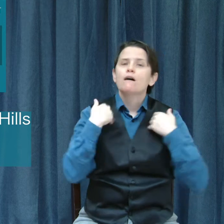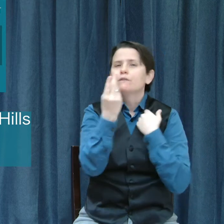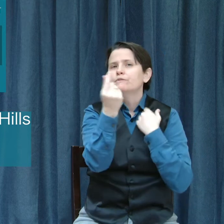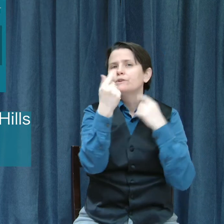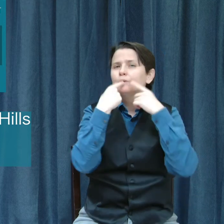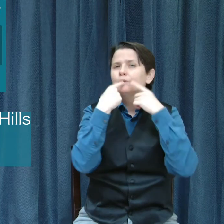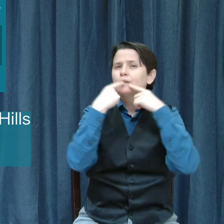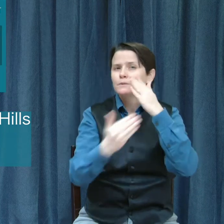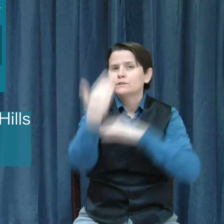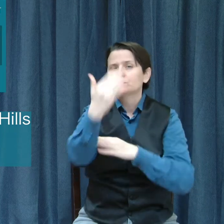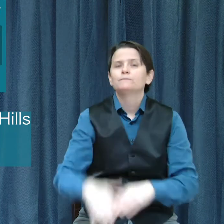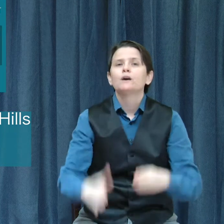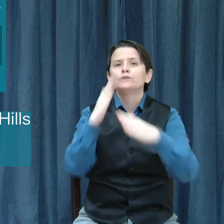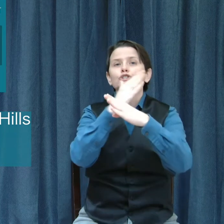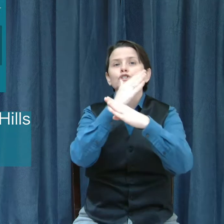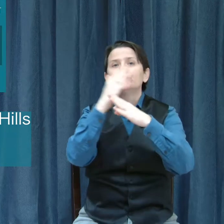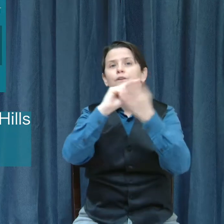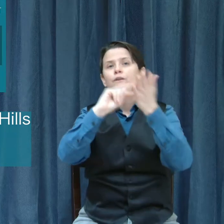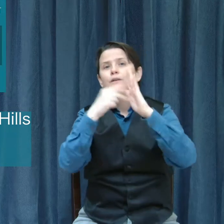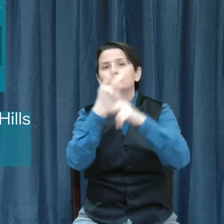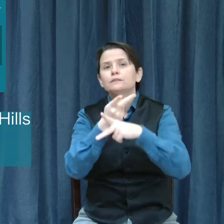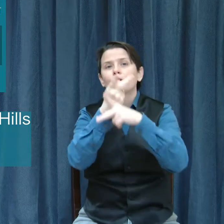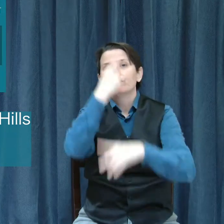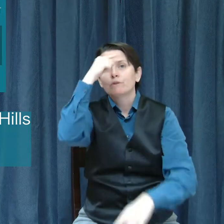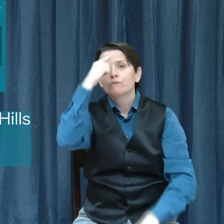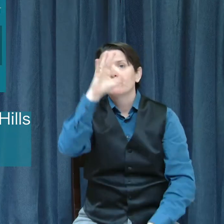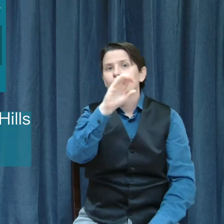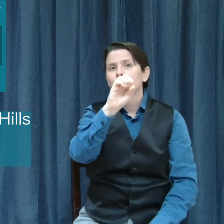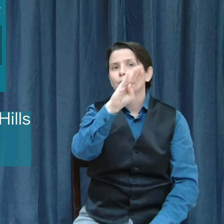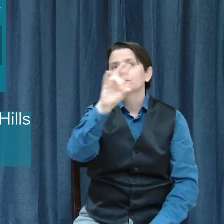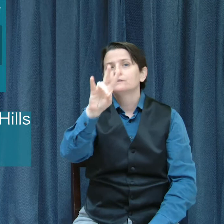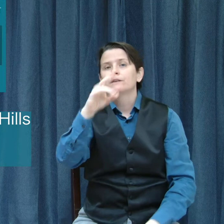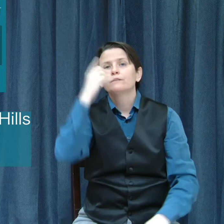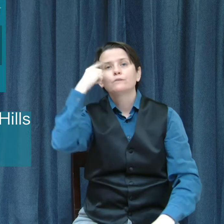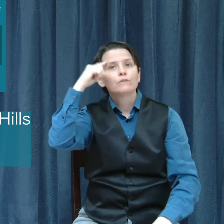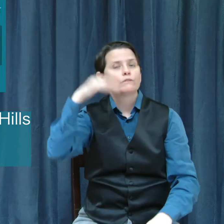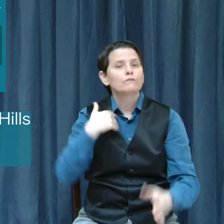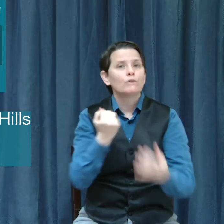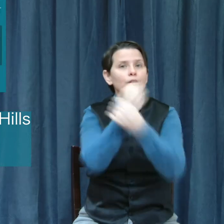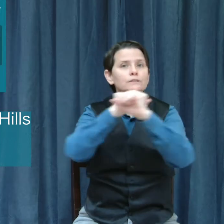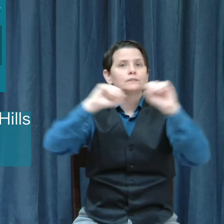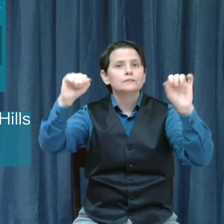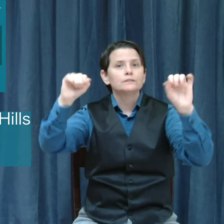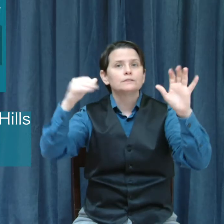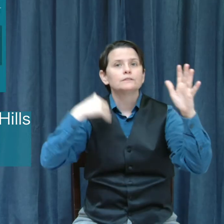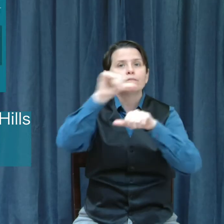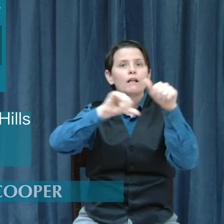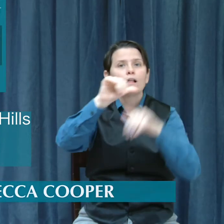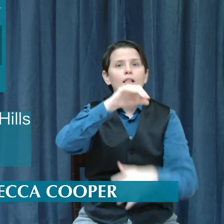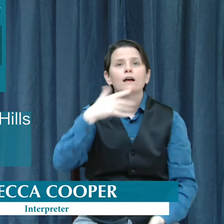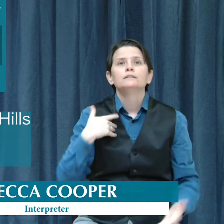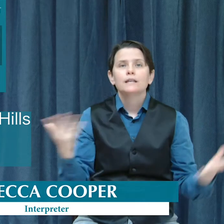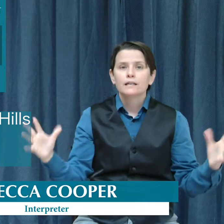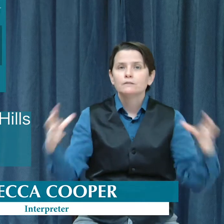Caring program for February 7th benefits Safe Alliance. Safe Alliance is a merger of Austin Children's Shelter and Safe